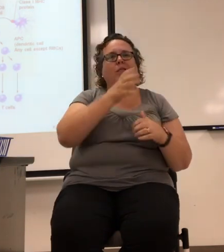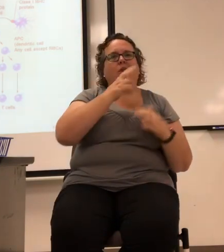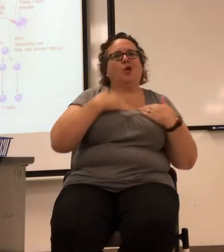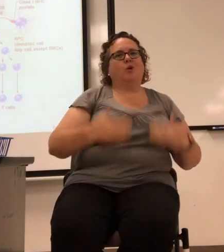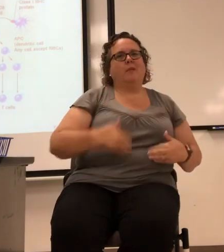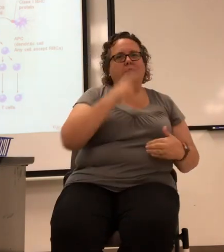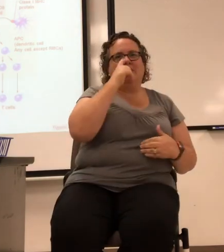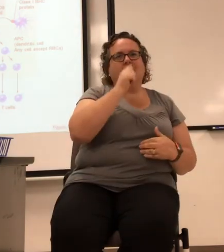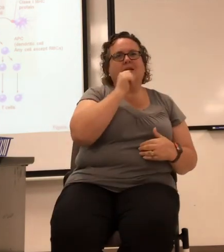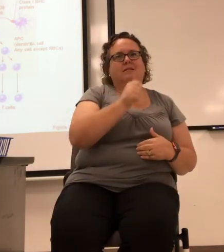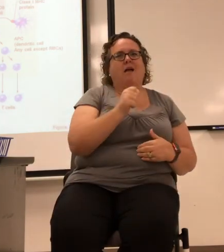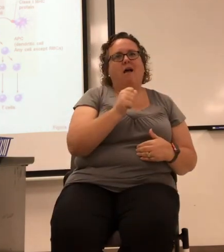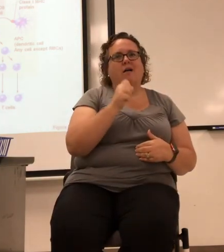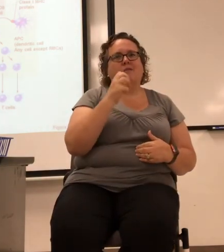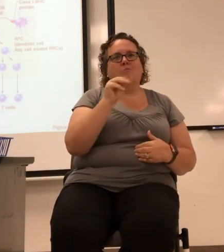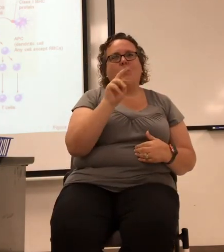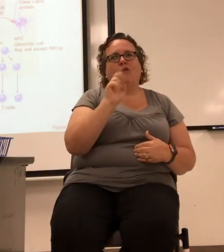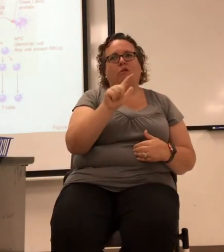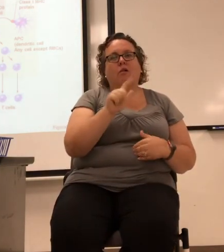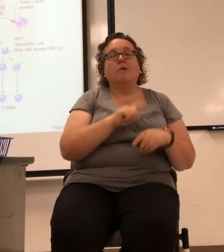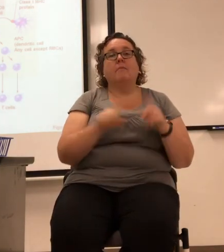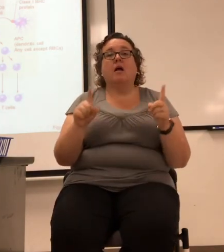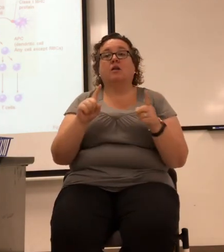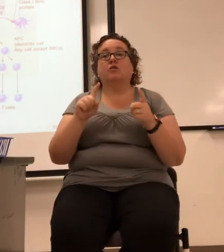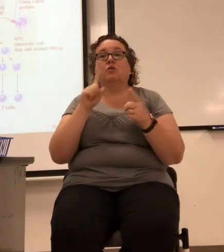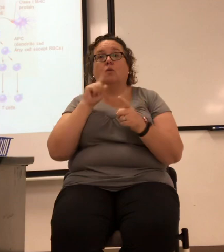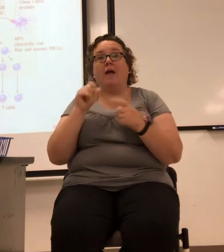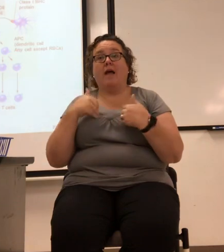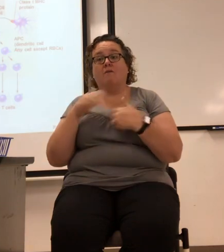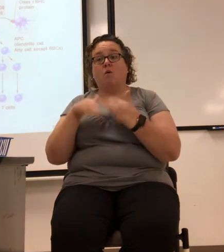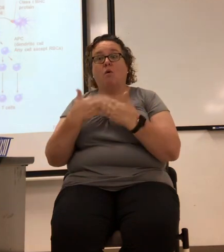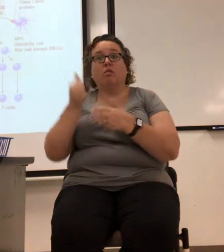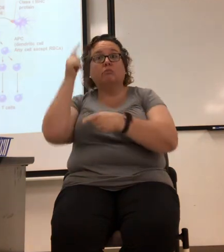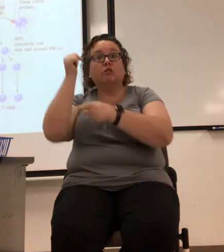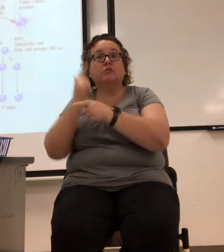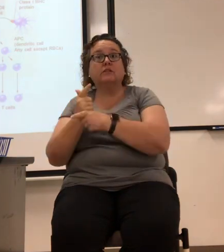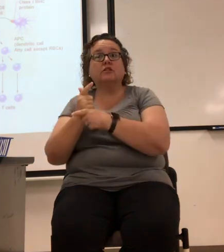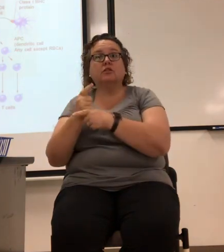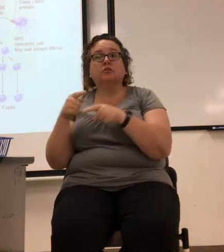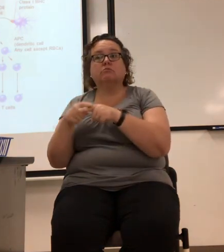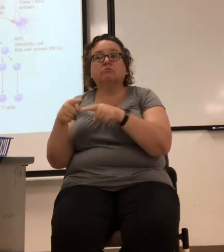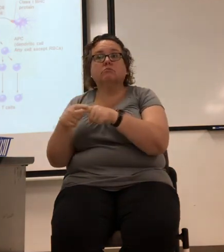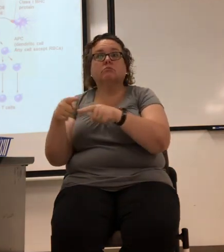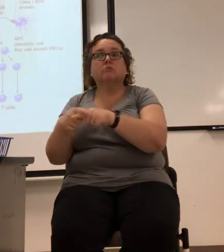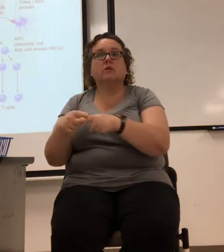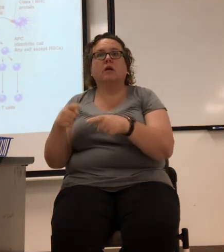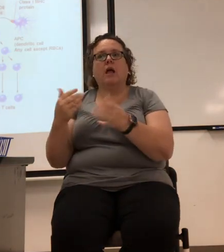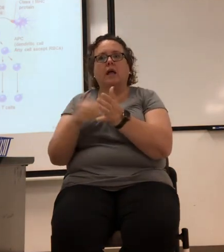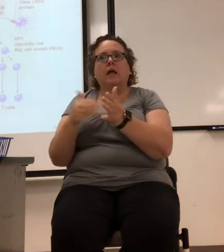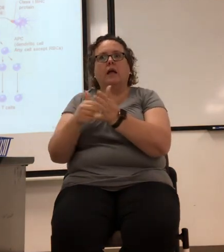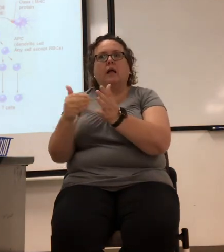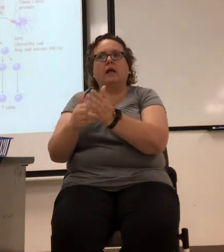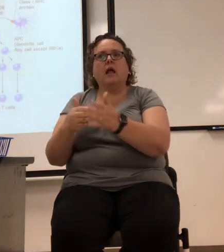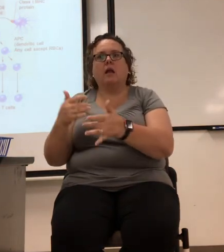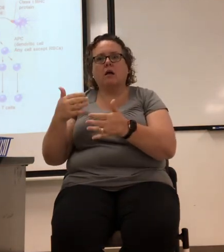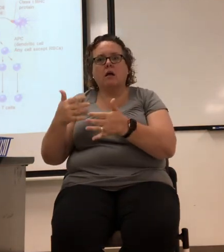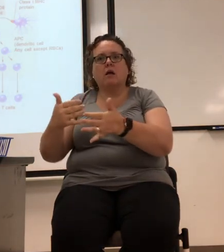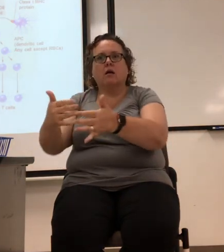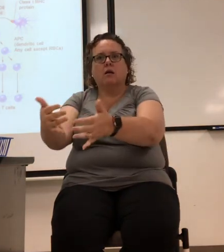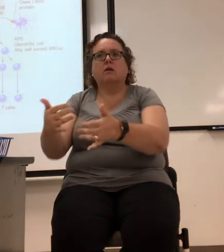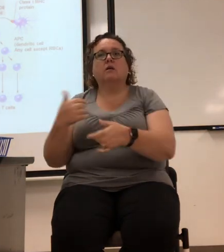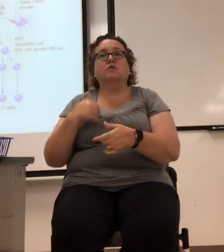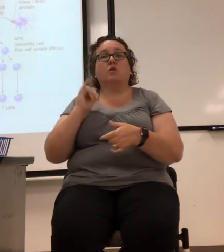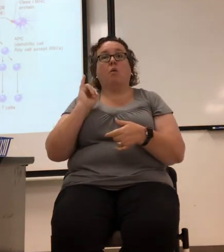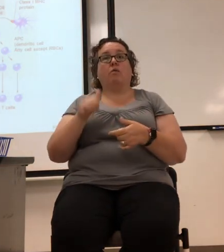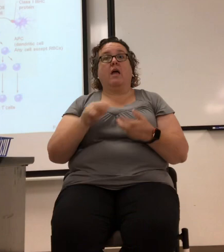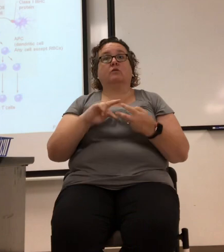inbreed all the little mice, generation after generation after generation. So that strain all